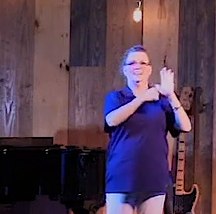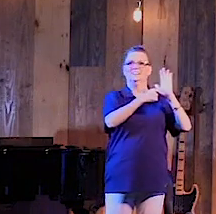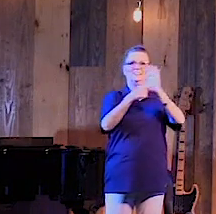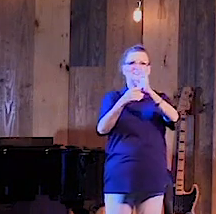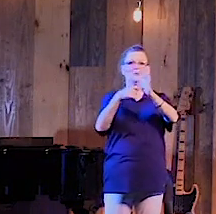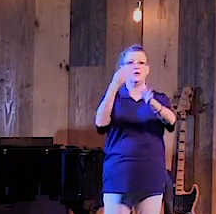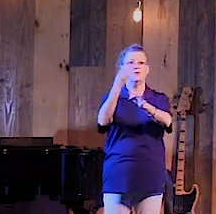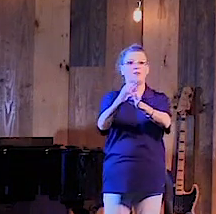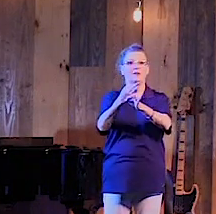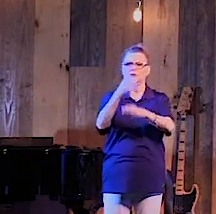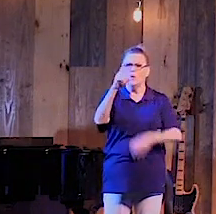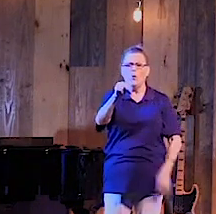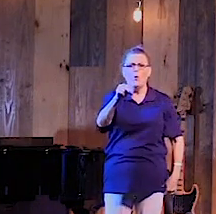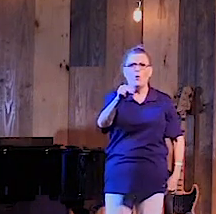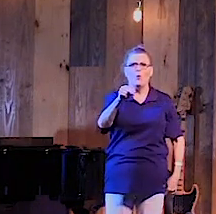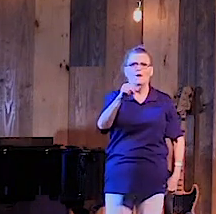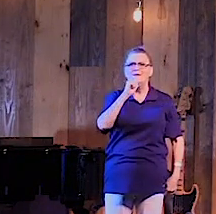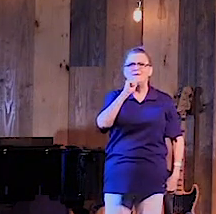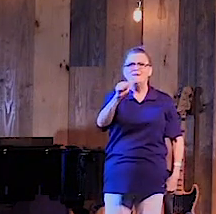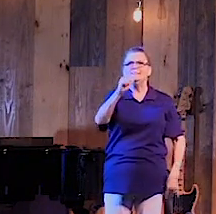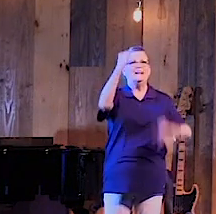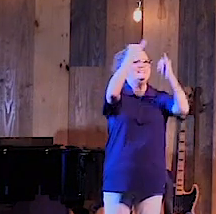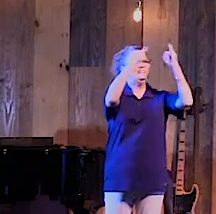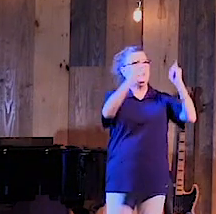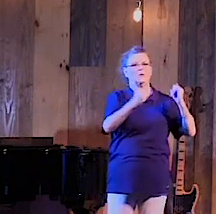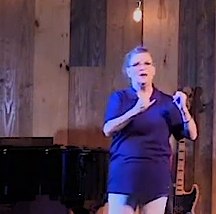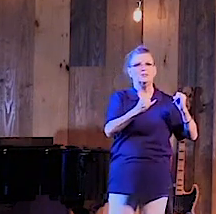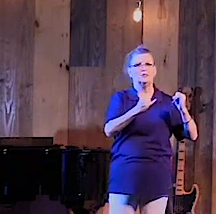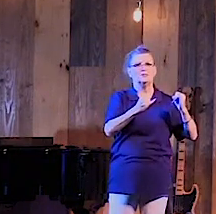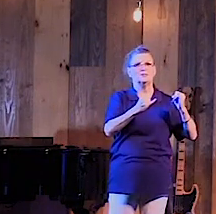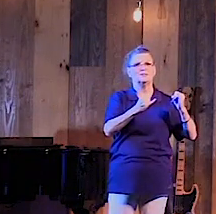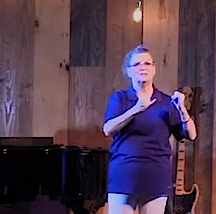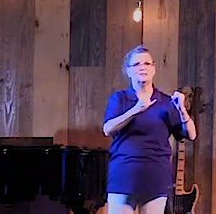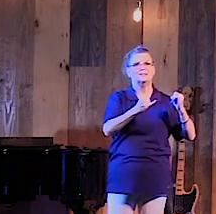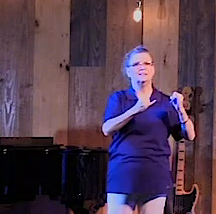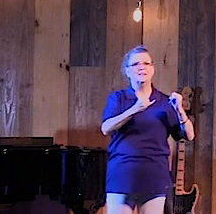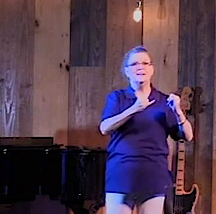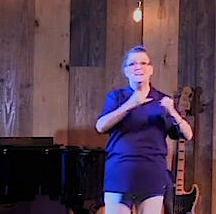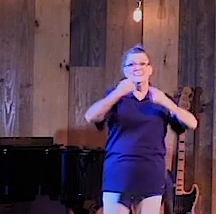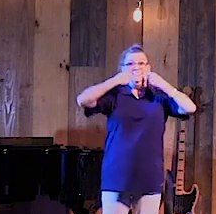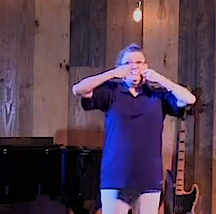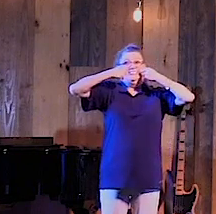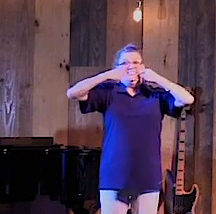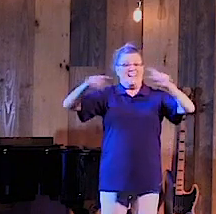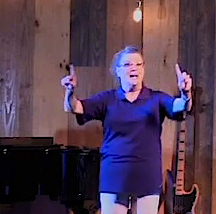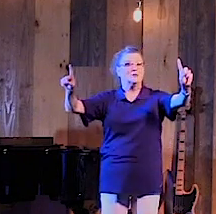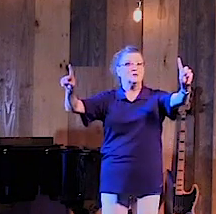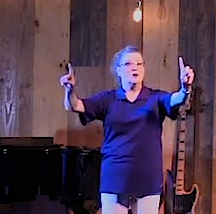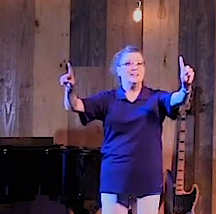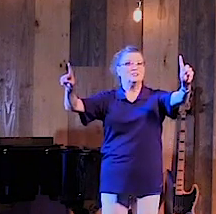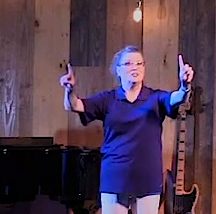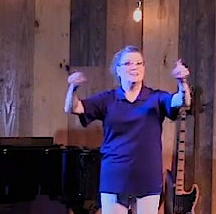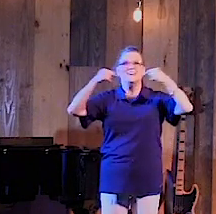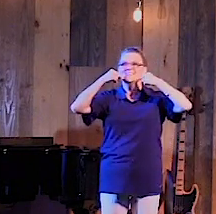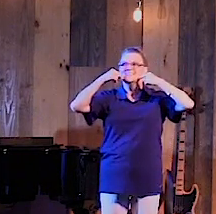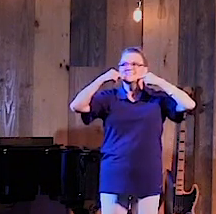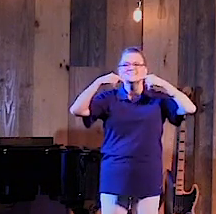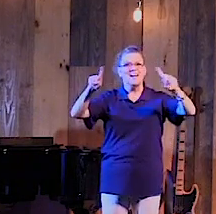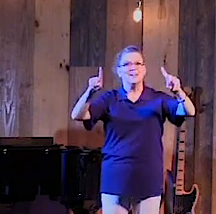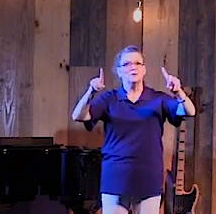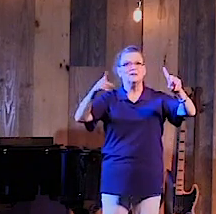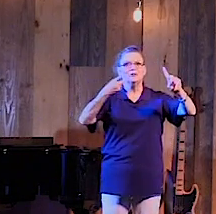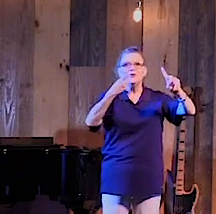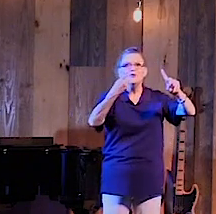what the cross is. The cross is not a decoration. The cross is a declaration. It's a declaration that you and